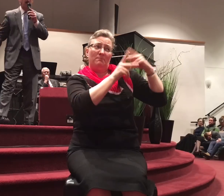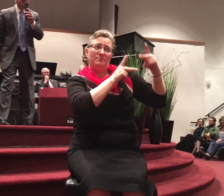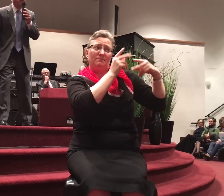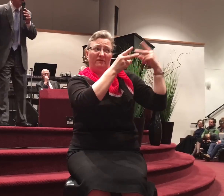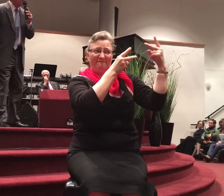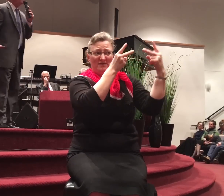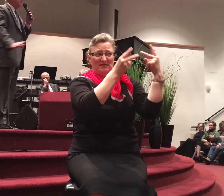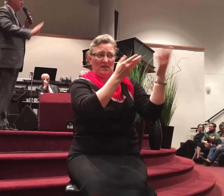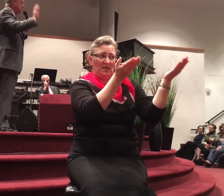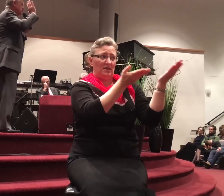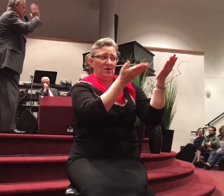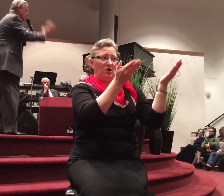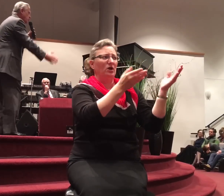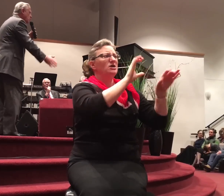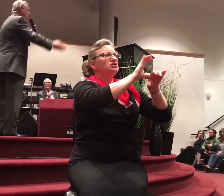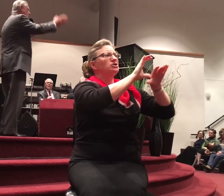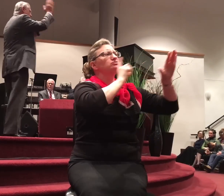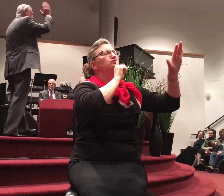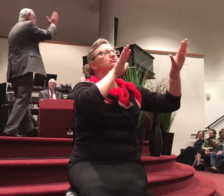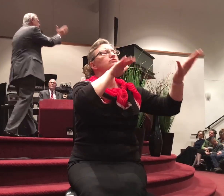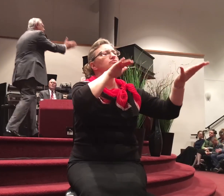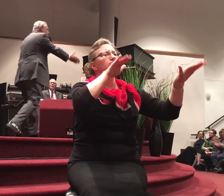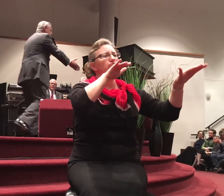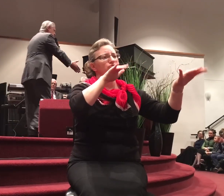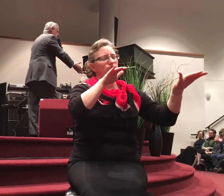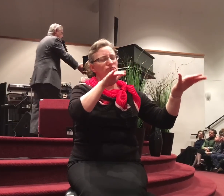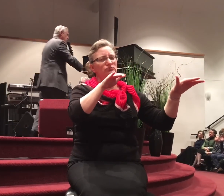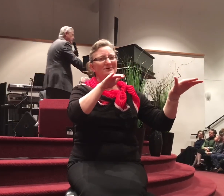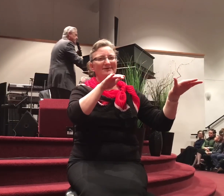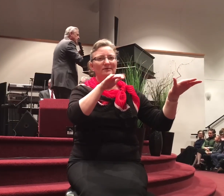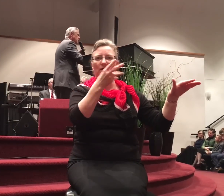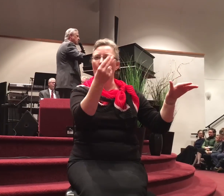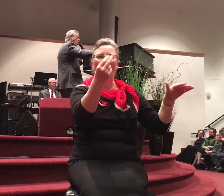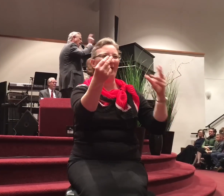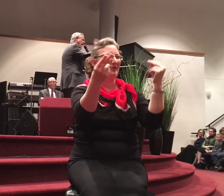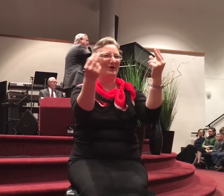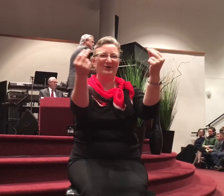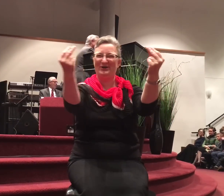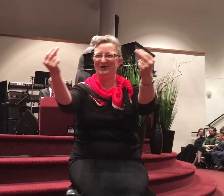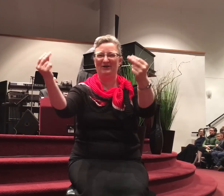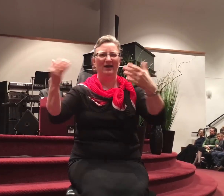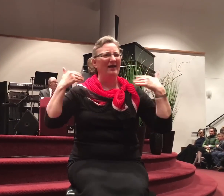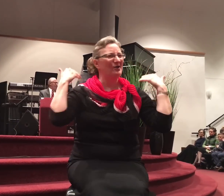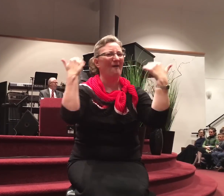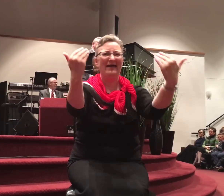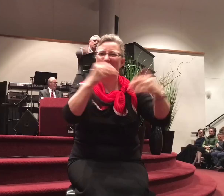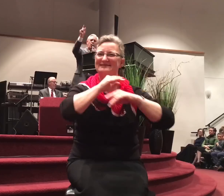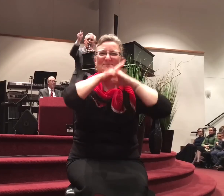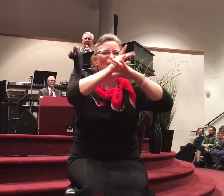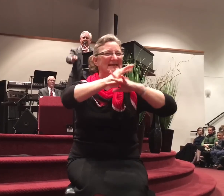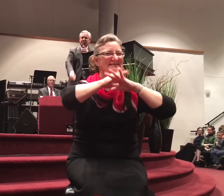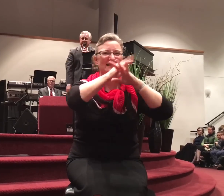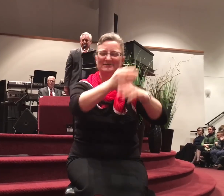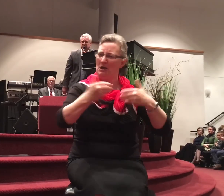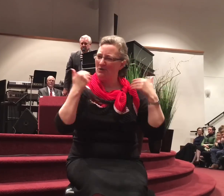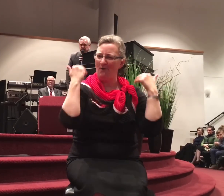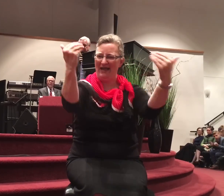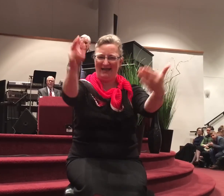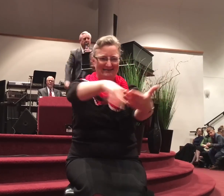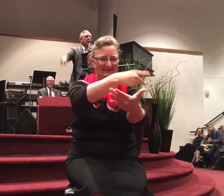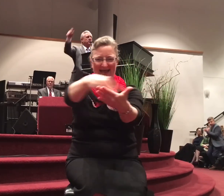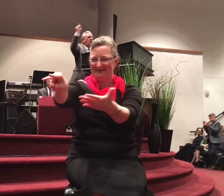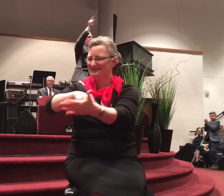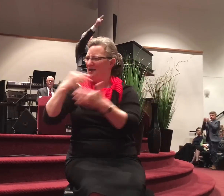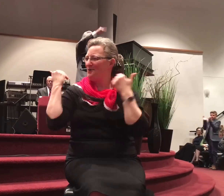be obnoxious, but just do what you're supposed to do. Go ahead and speak in tongues. Go ahead and dance in